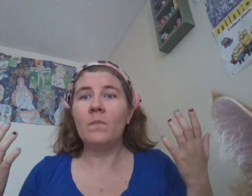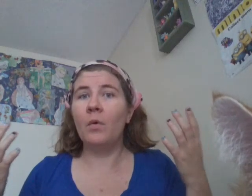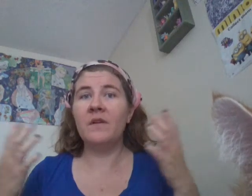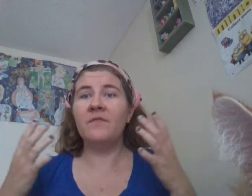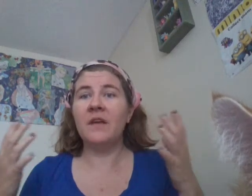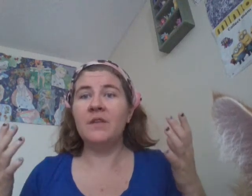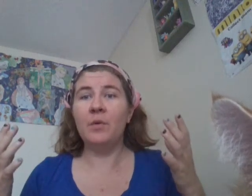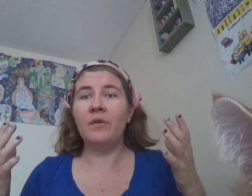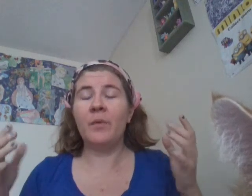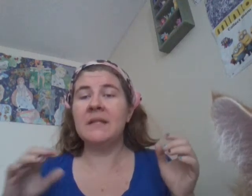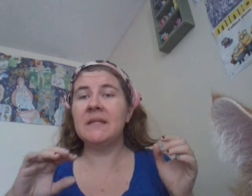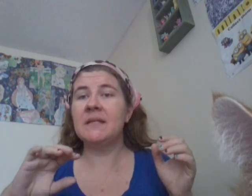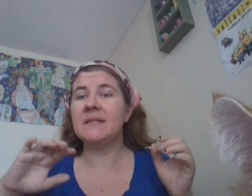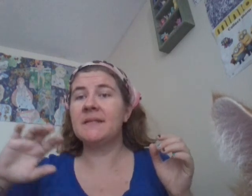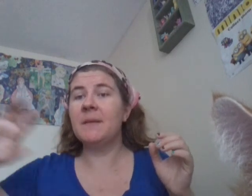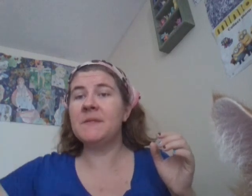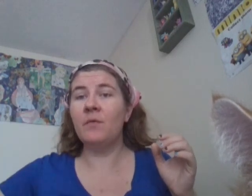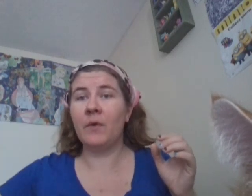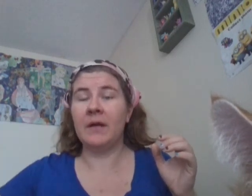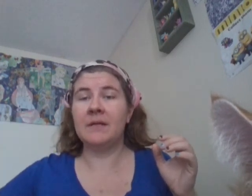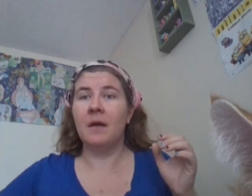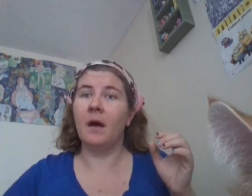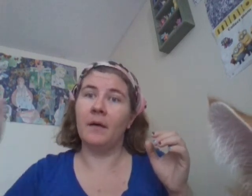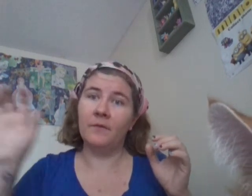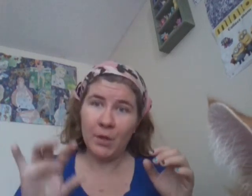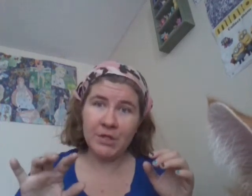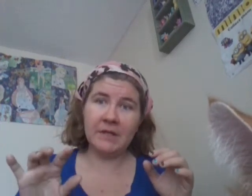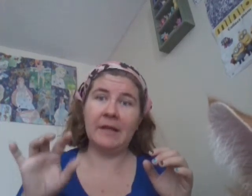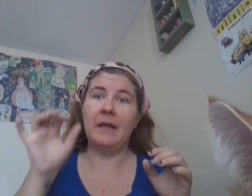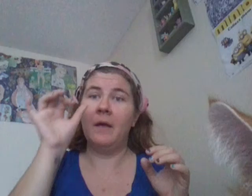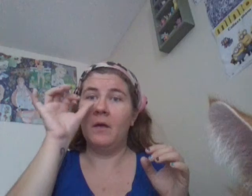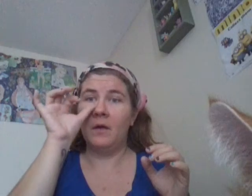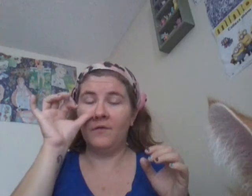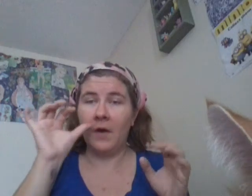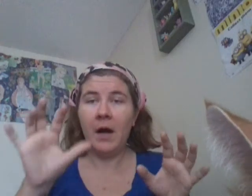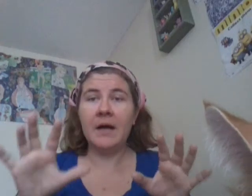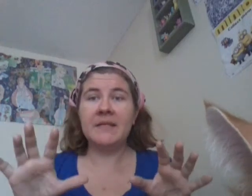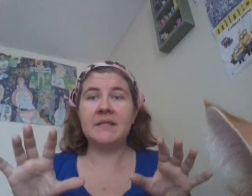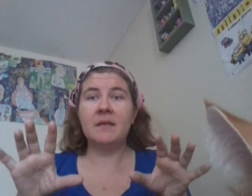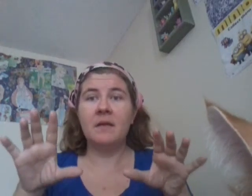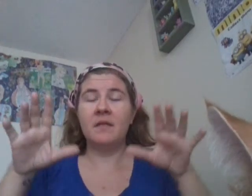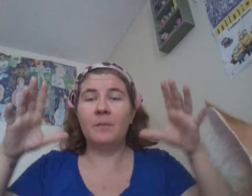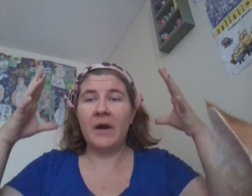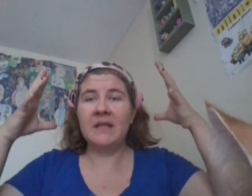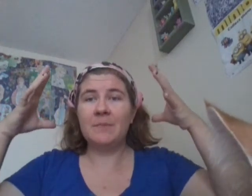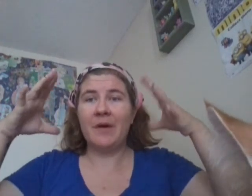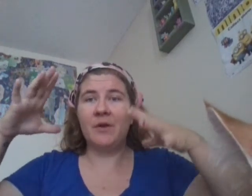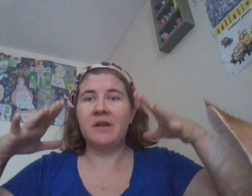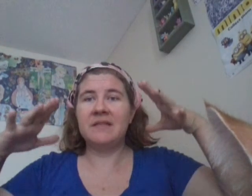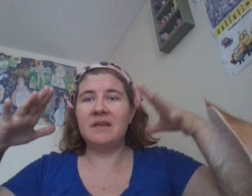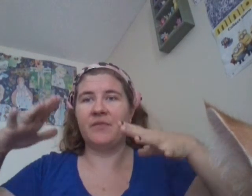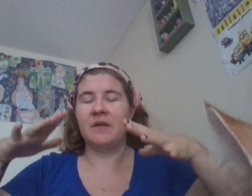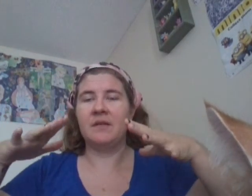Or, if they do, their brain skips over it. Unfortunately, for us, the brain's priority is different.